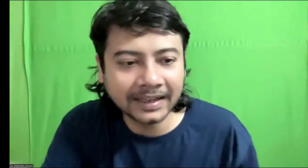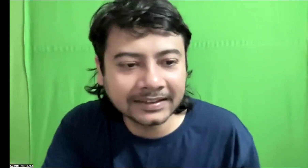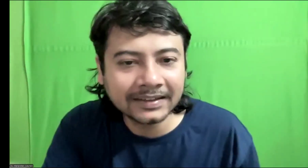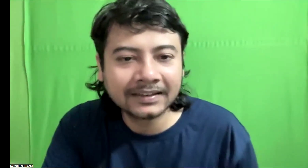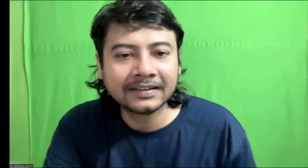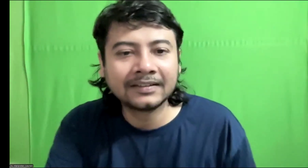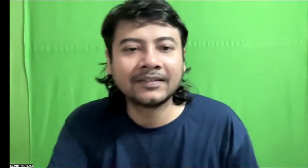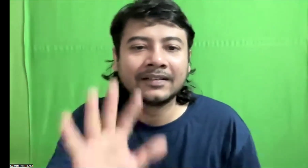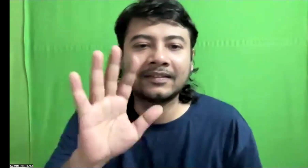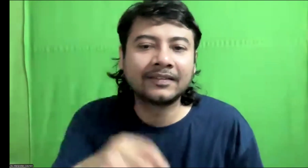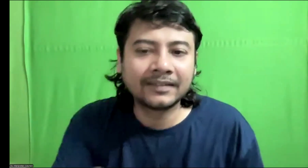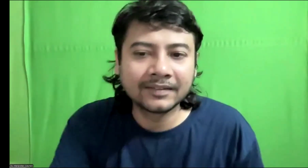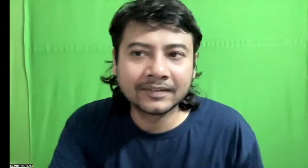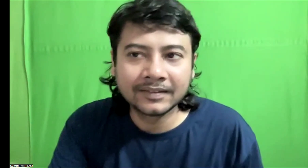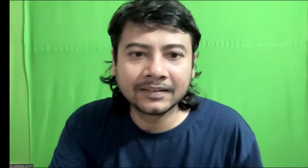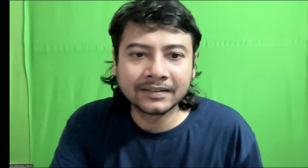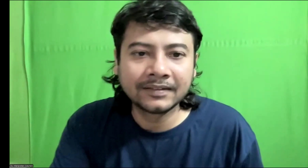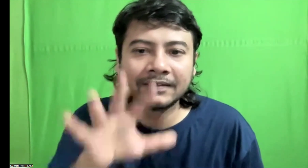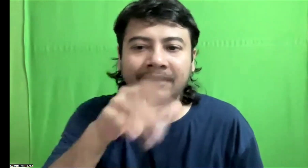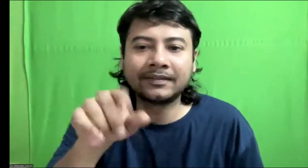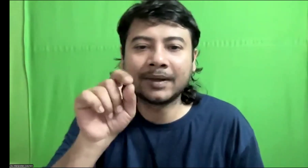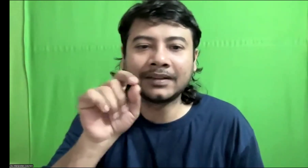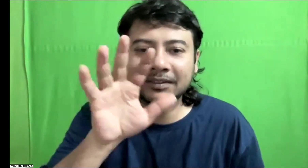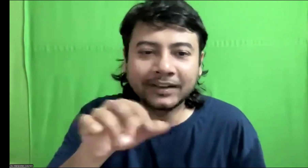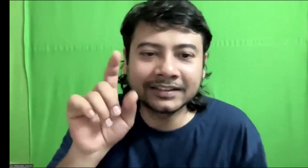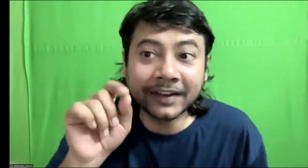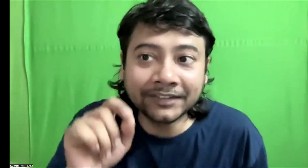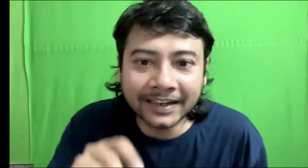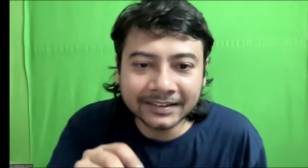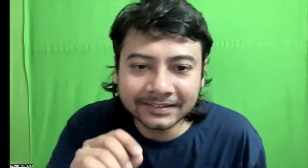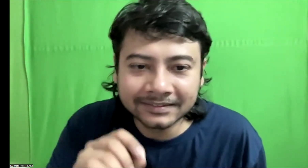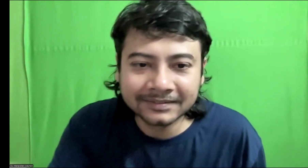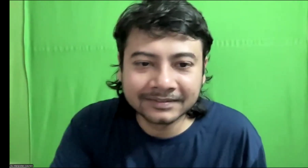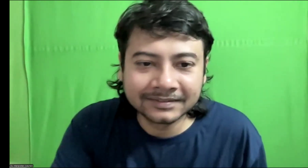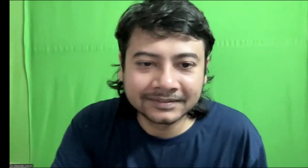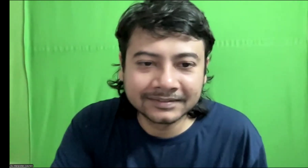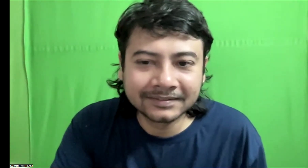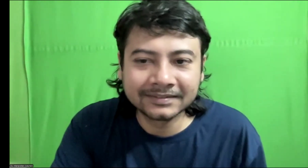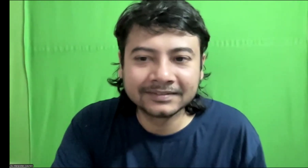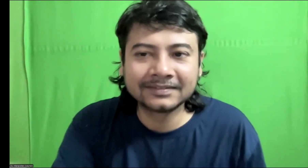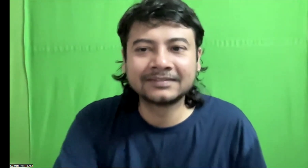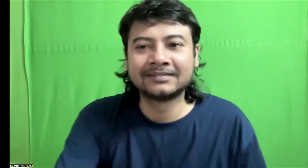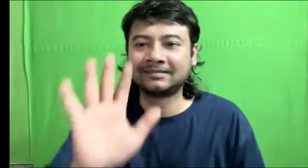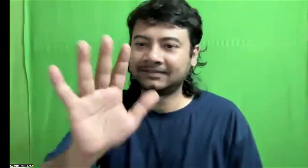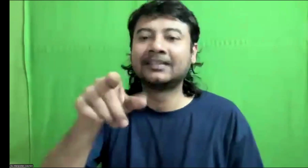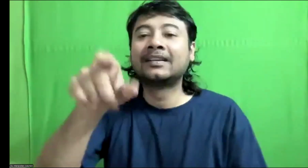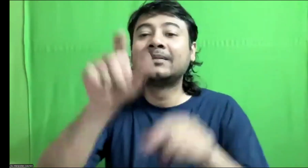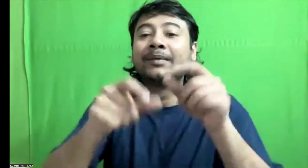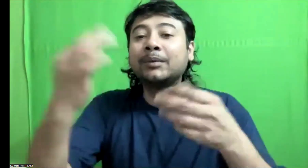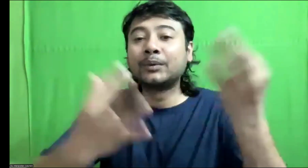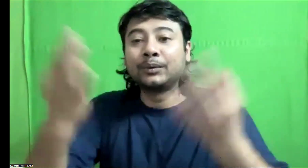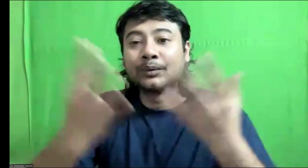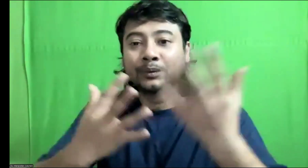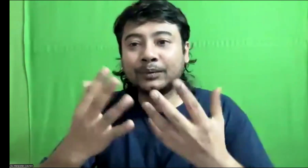so that Yeah. people who are new can participate. Mataji, sorry, it's 5:10. Yes, and thank you so much. We'll take.